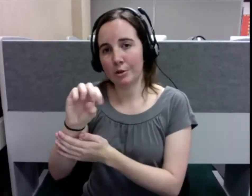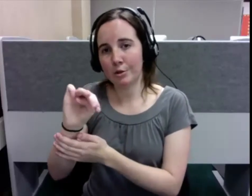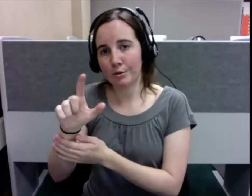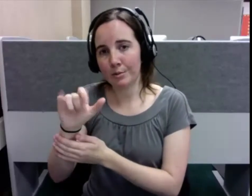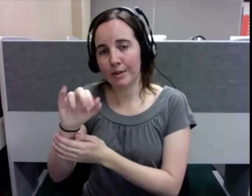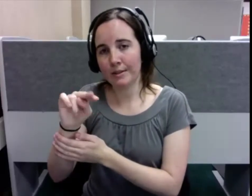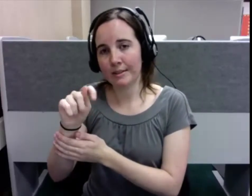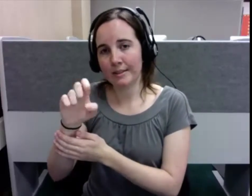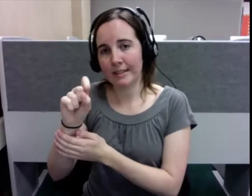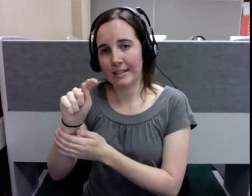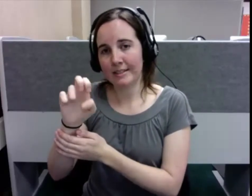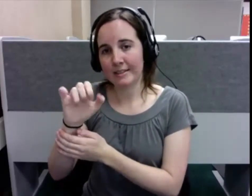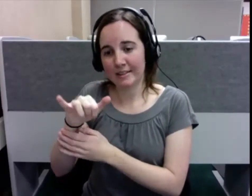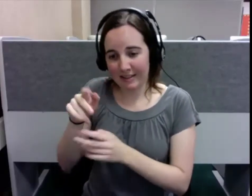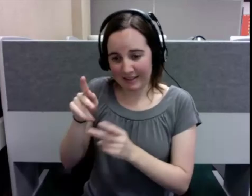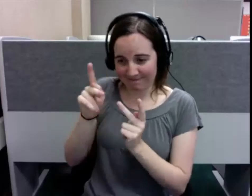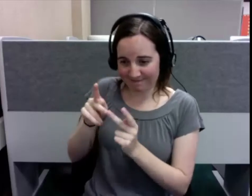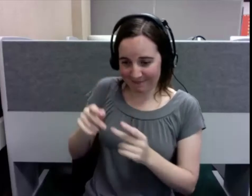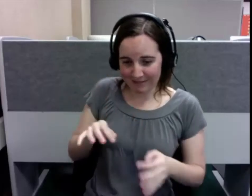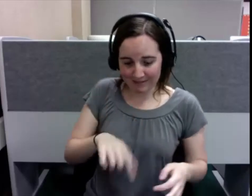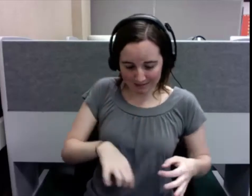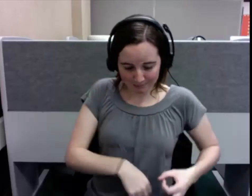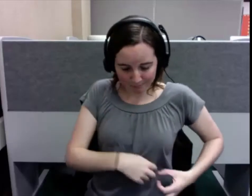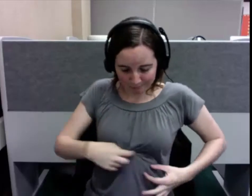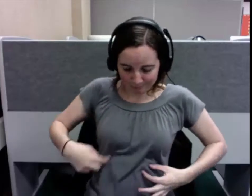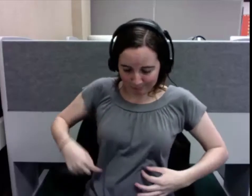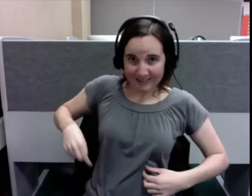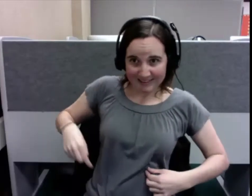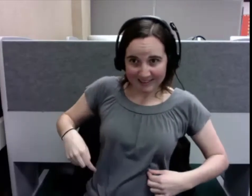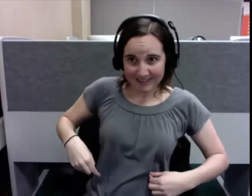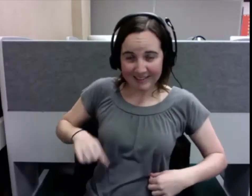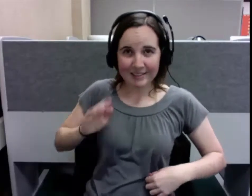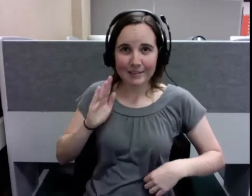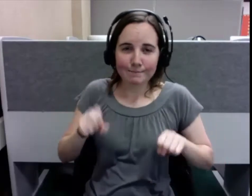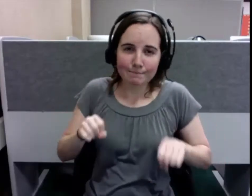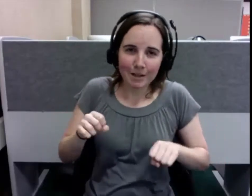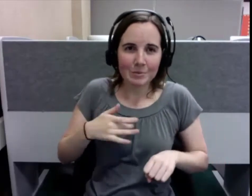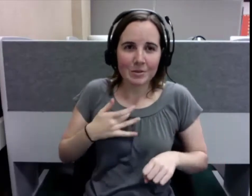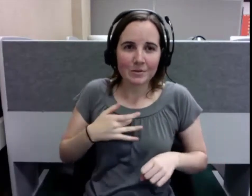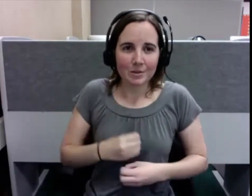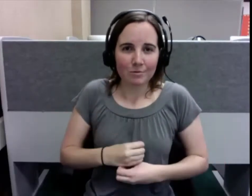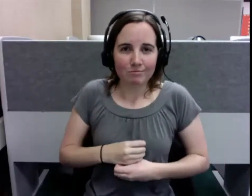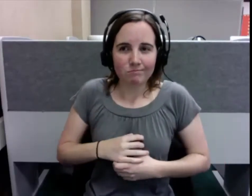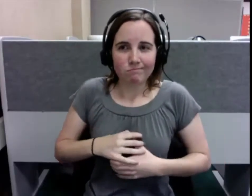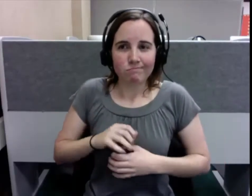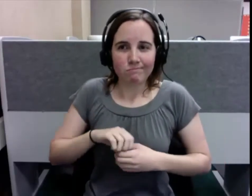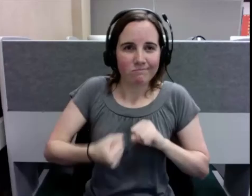cramping. They feel like gas cramps. They don't last very long. They can be intense, but they usually last a matter of seconds. When